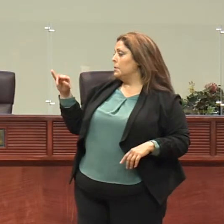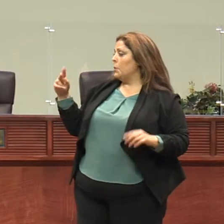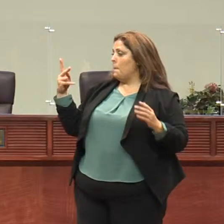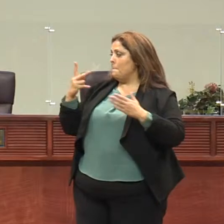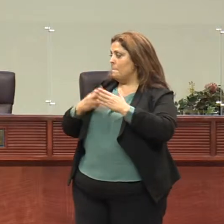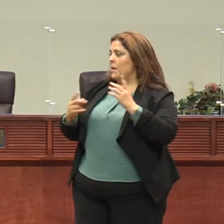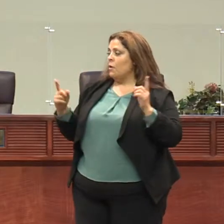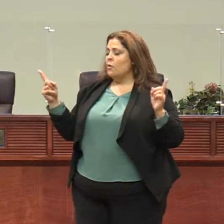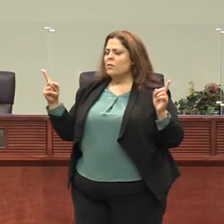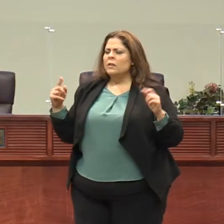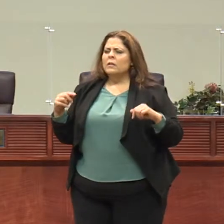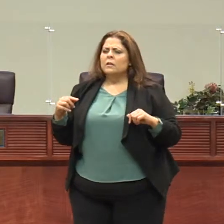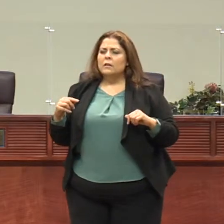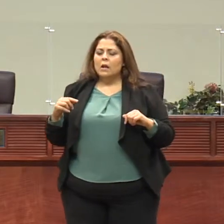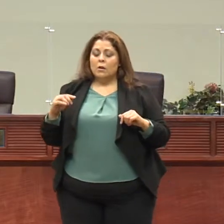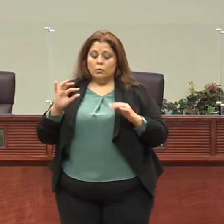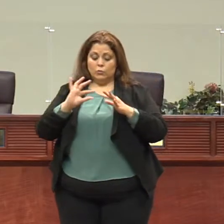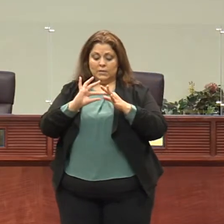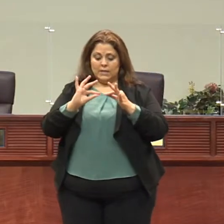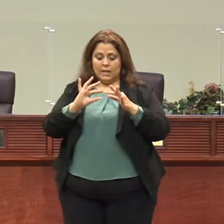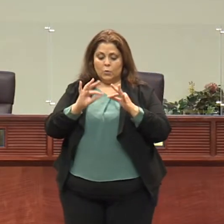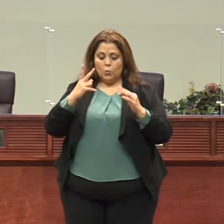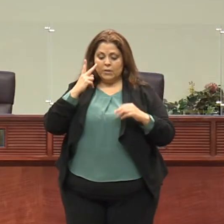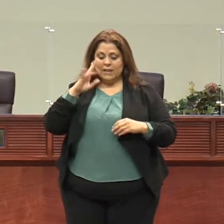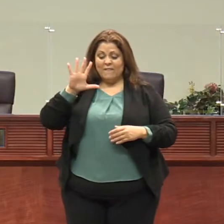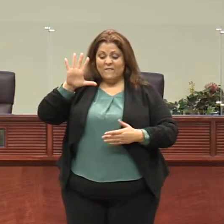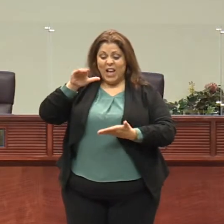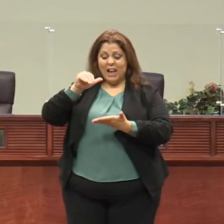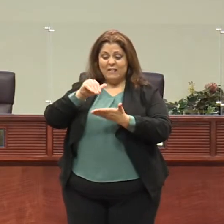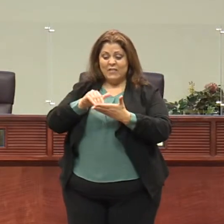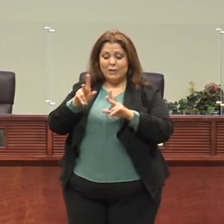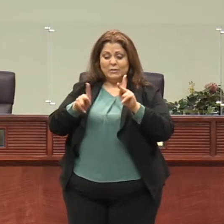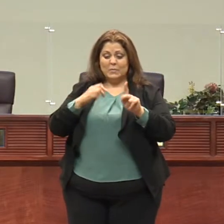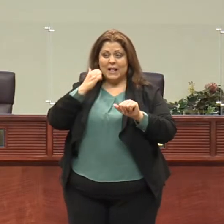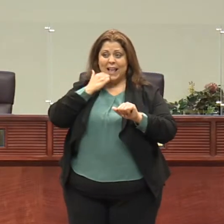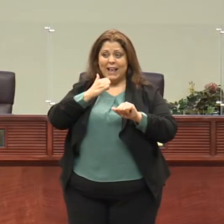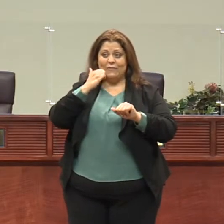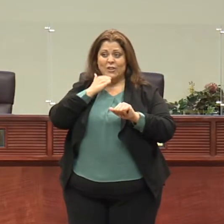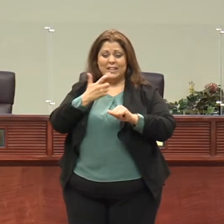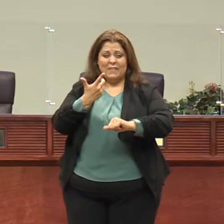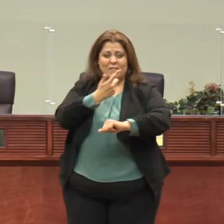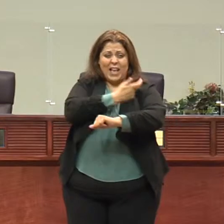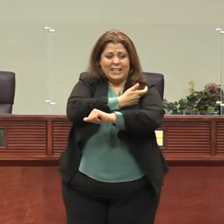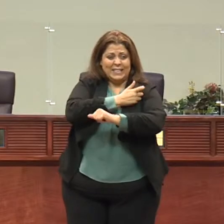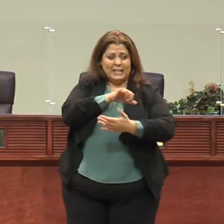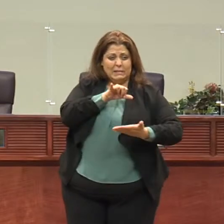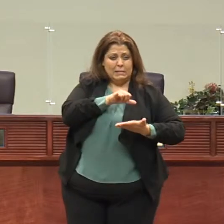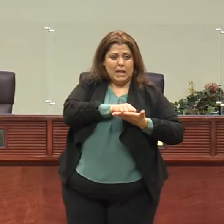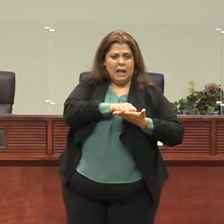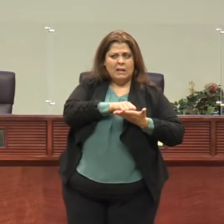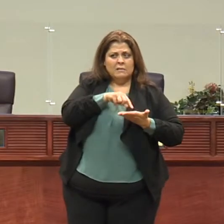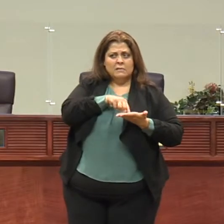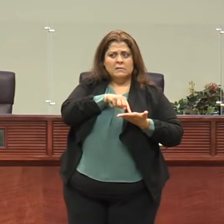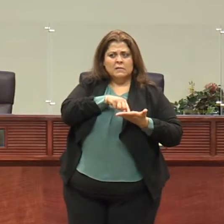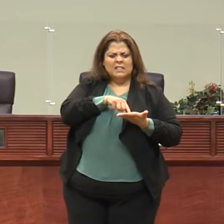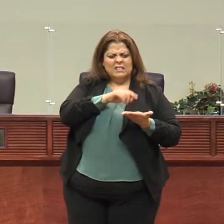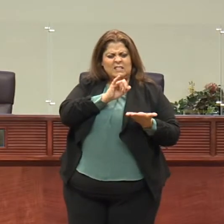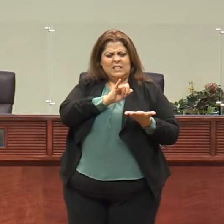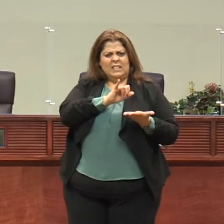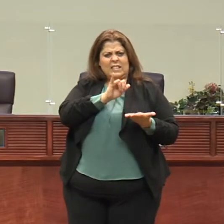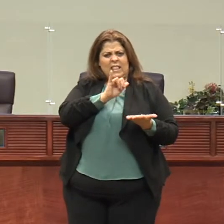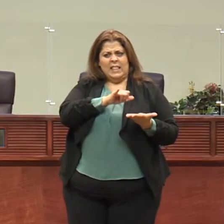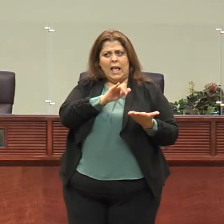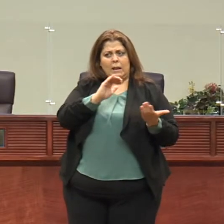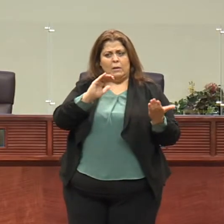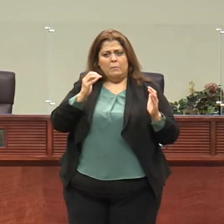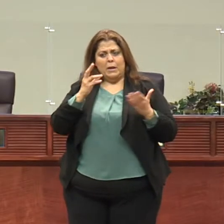said that countywide we're seeing 5,000 people a day getting vaccinated. Can you talk about how that compares to, let's say,